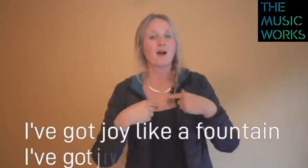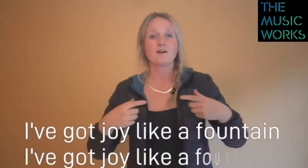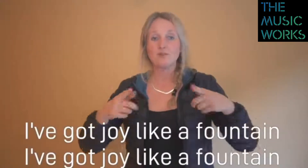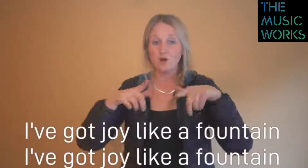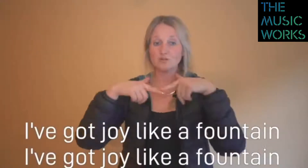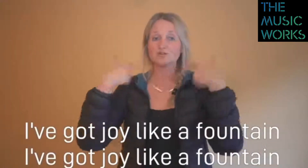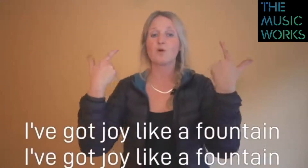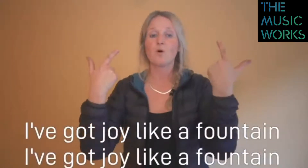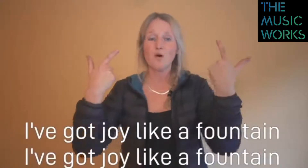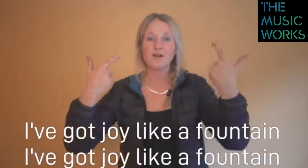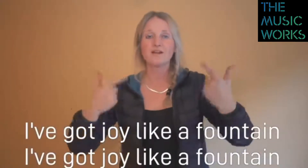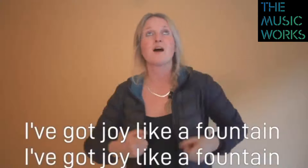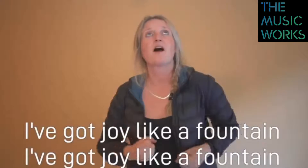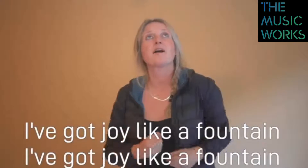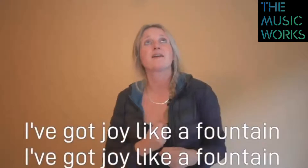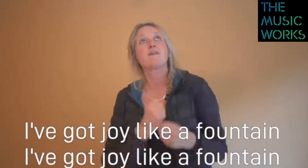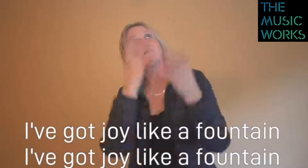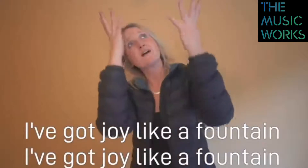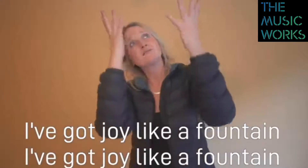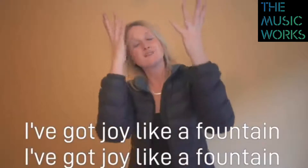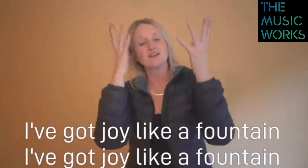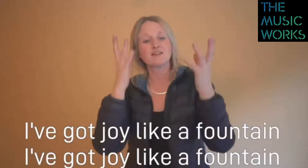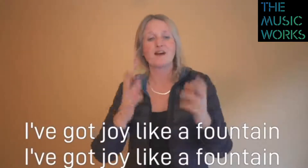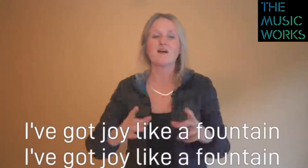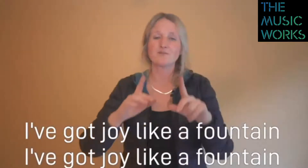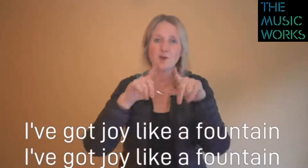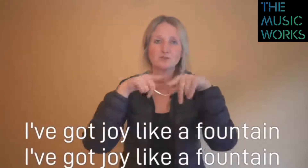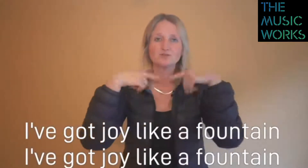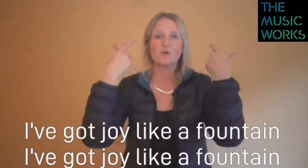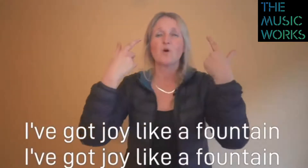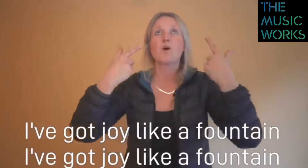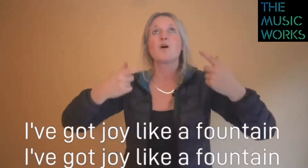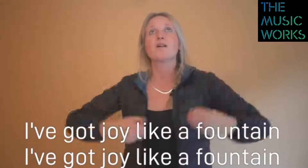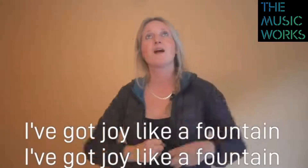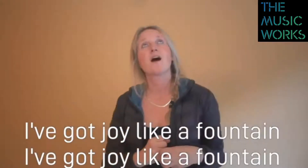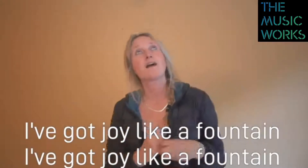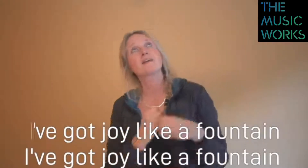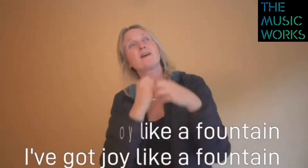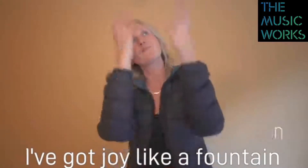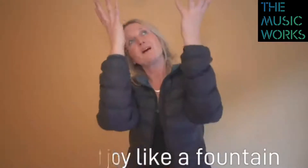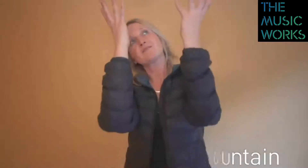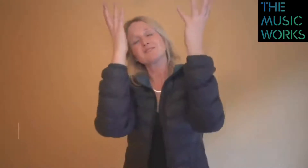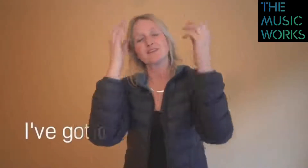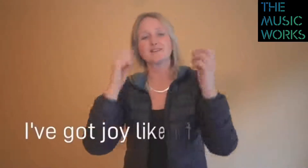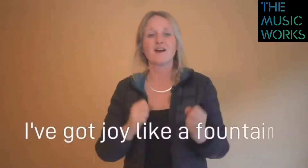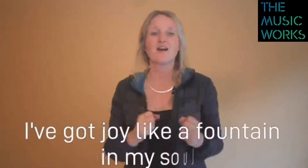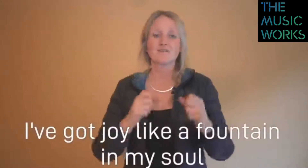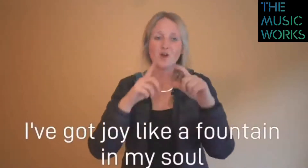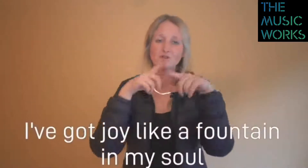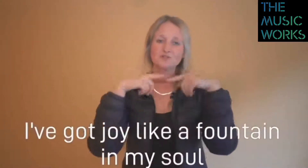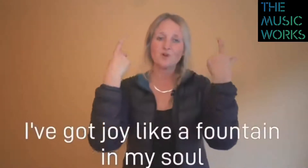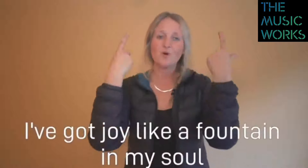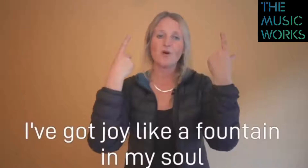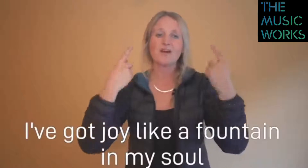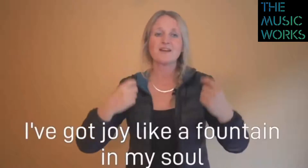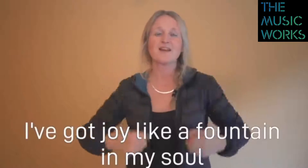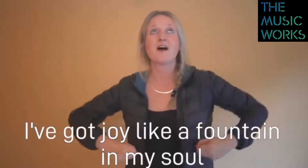I've got joy like a fountain. I've got joy like a fountain. I've got joy like